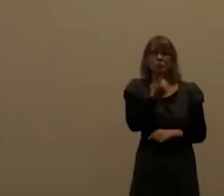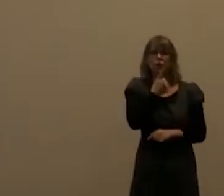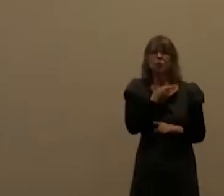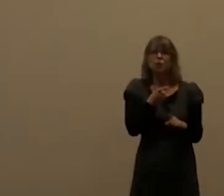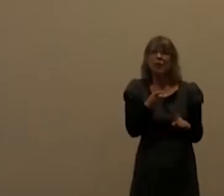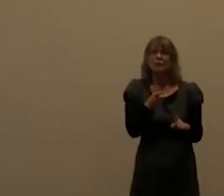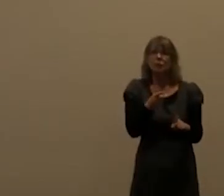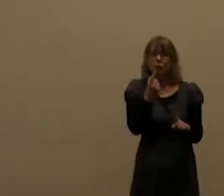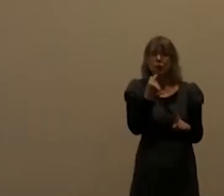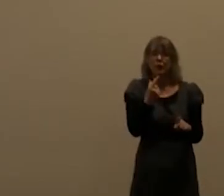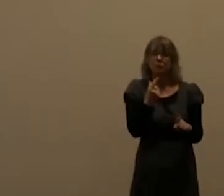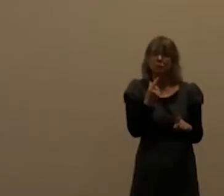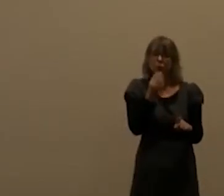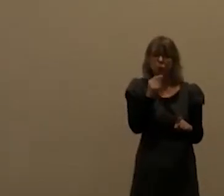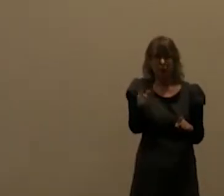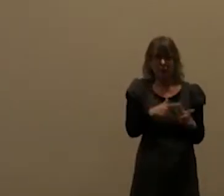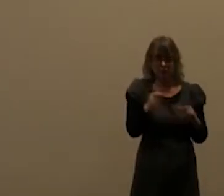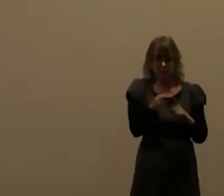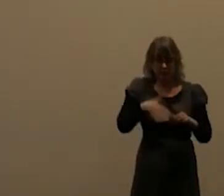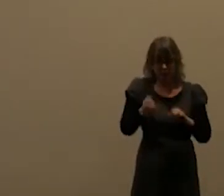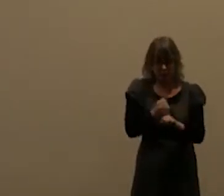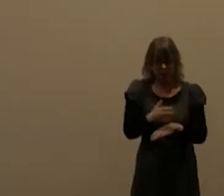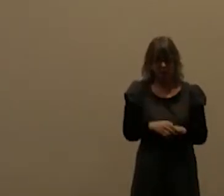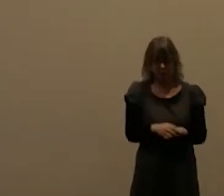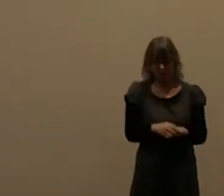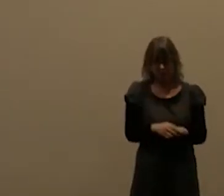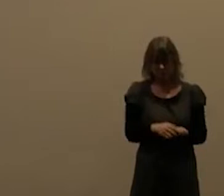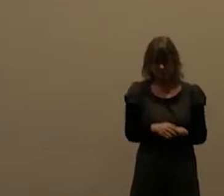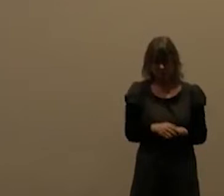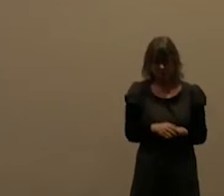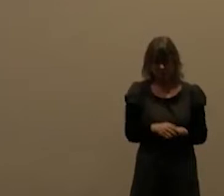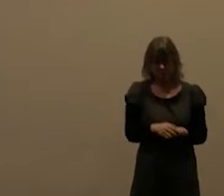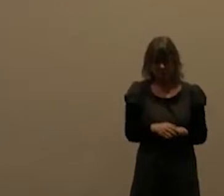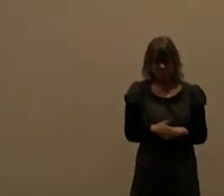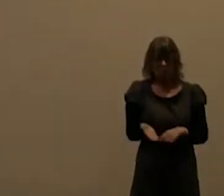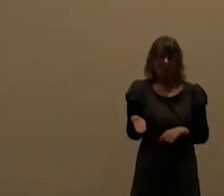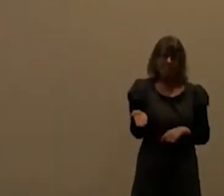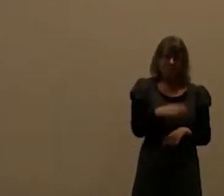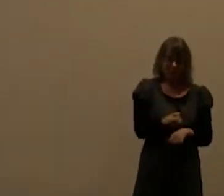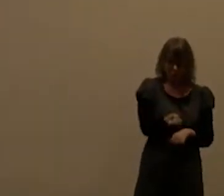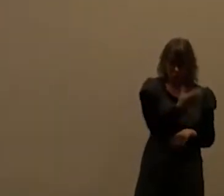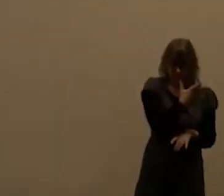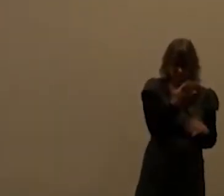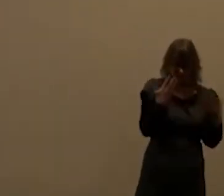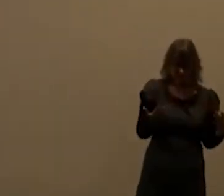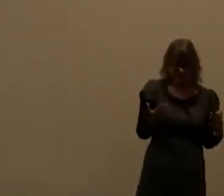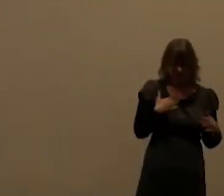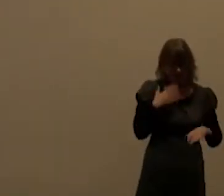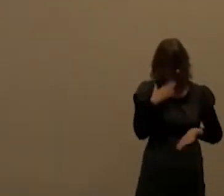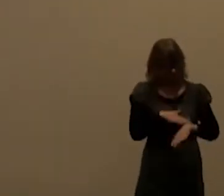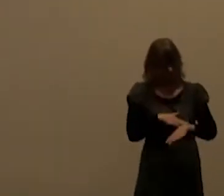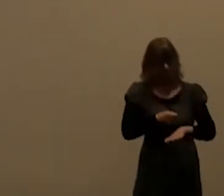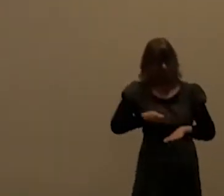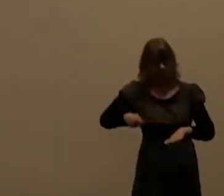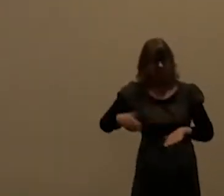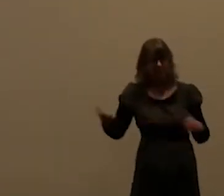really cool application that she built there. All right, so let's go back to the slides real quick because time is running away from me.